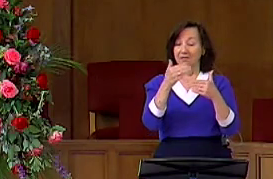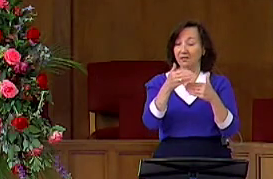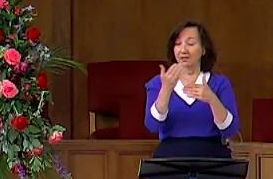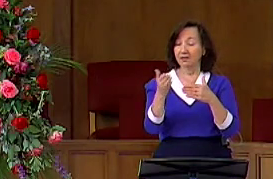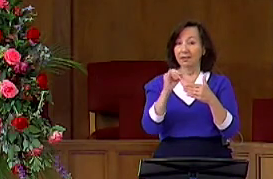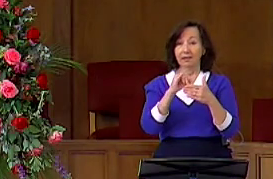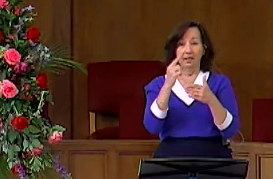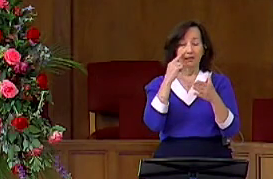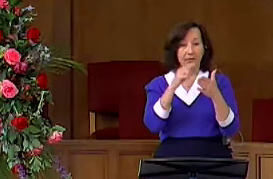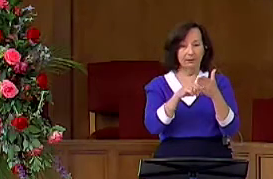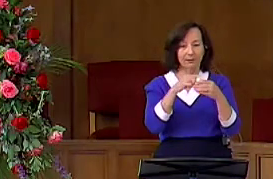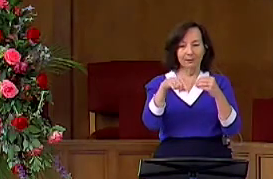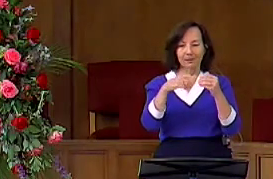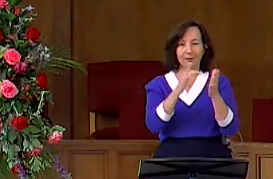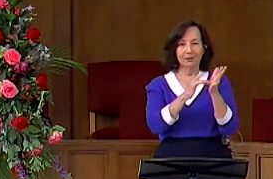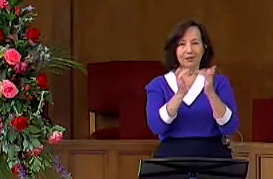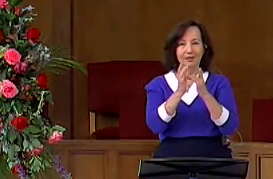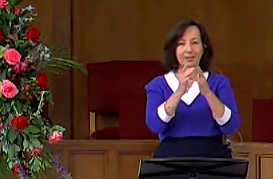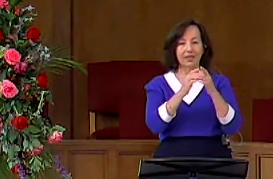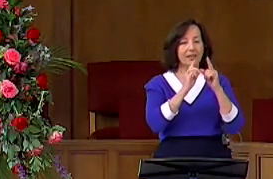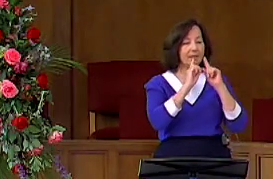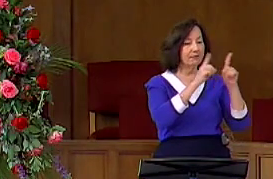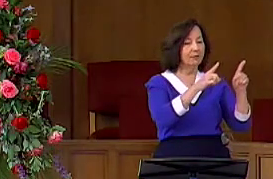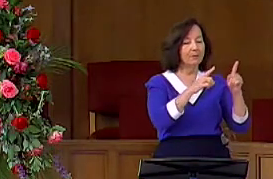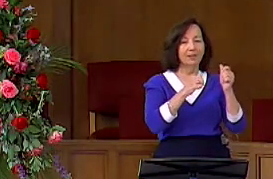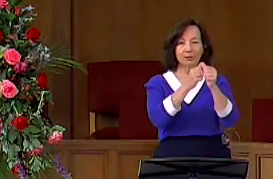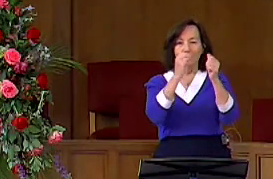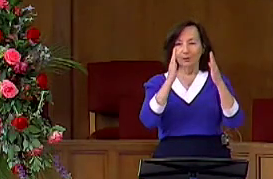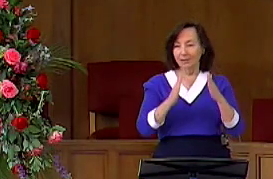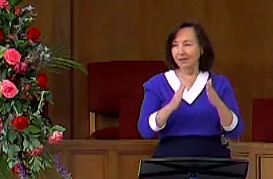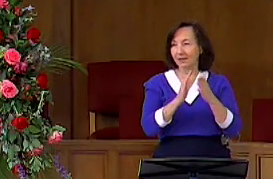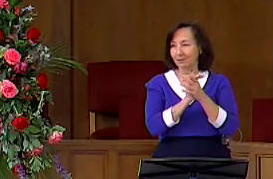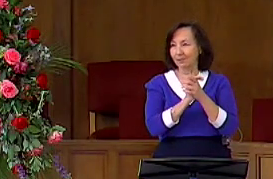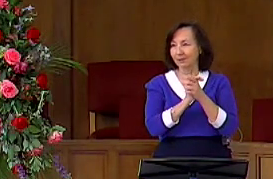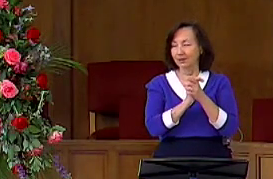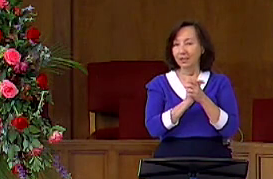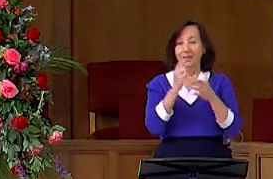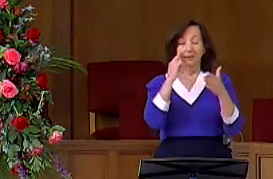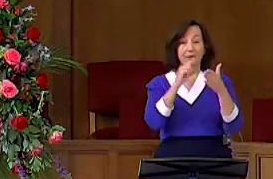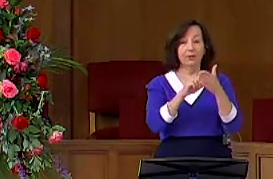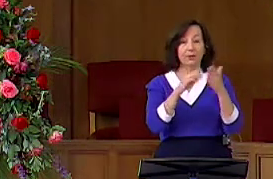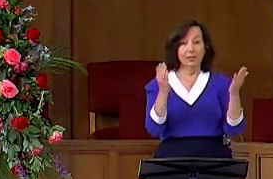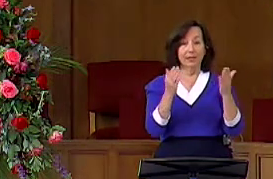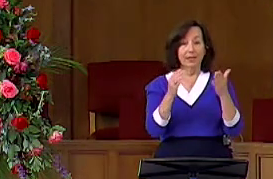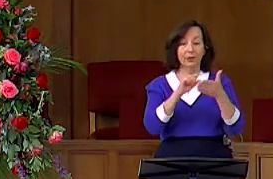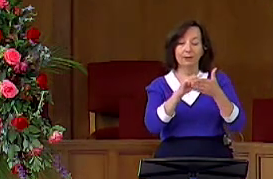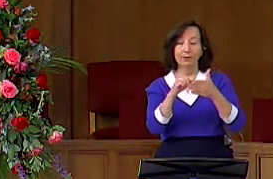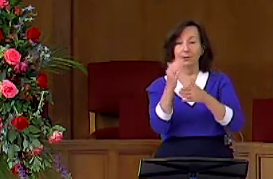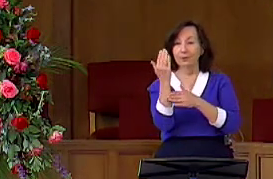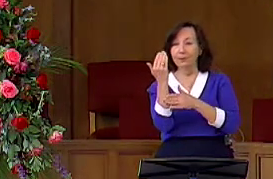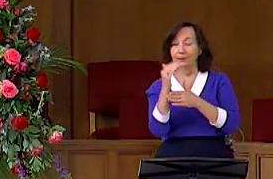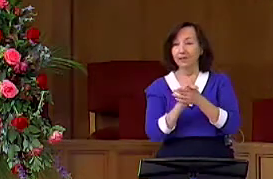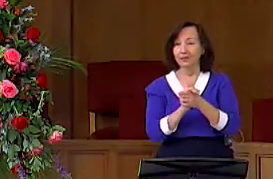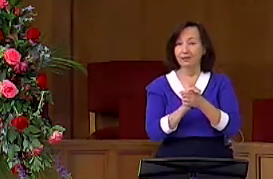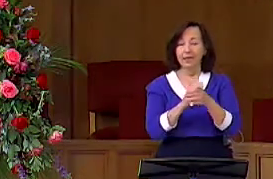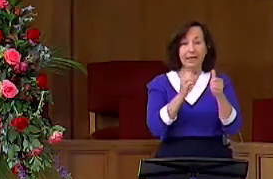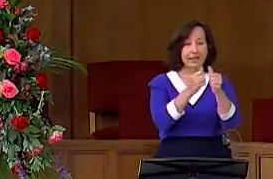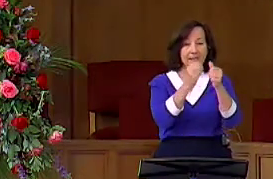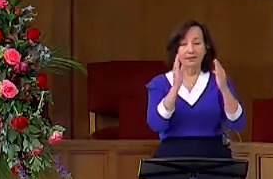about Jesus was his response to the disciples. If you notice here in verse 15, his